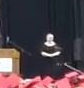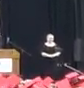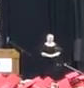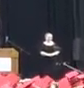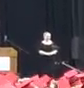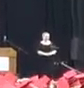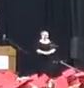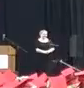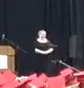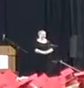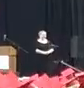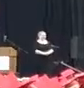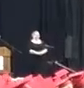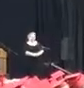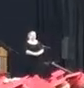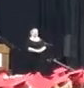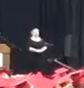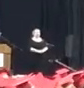Yeet!